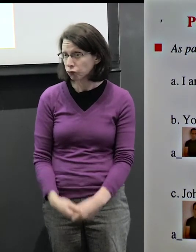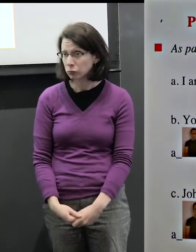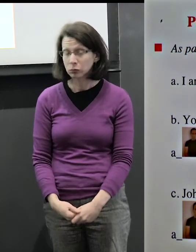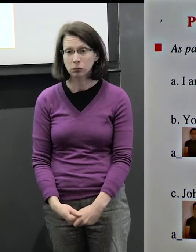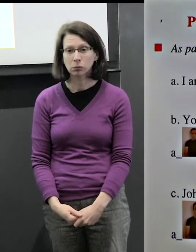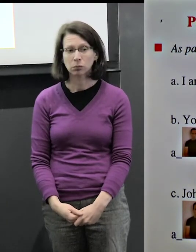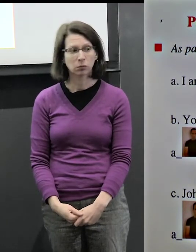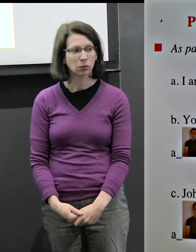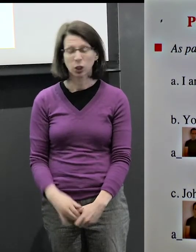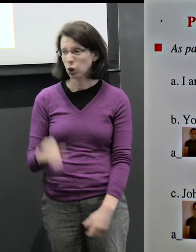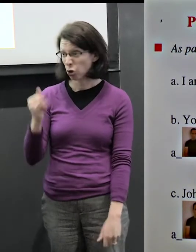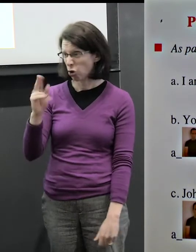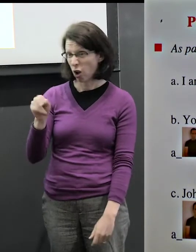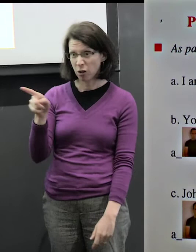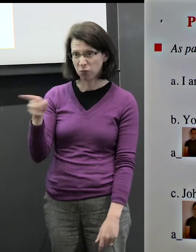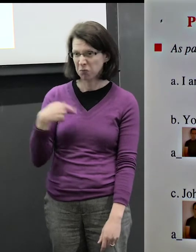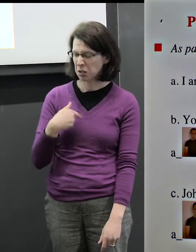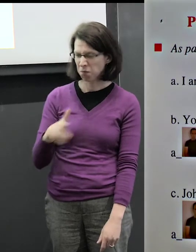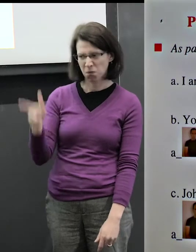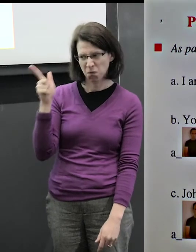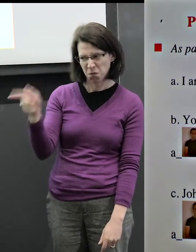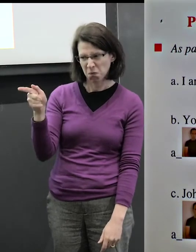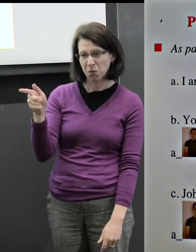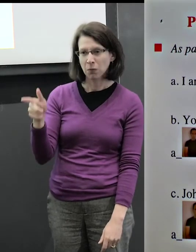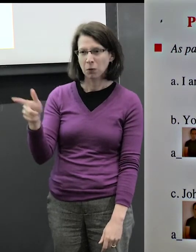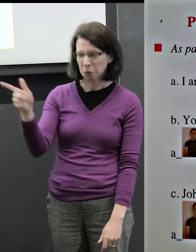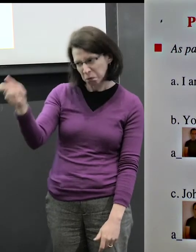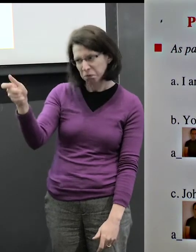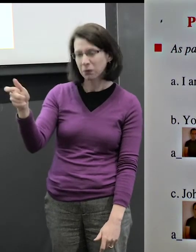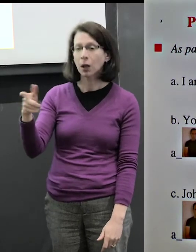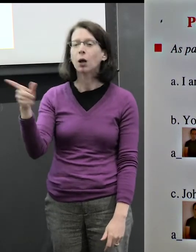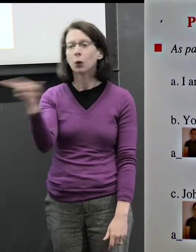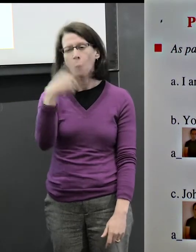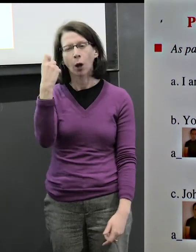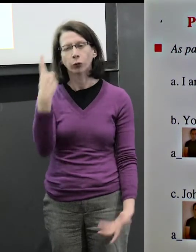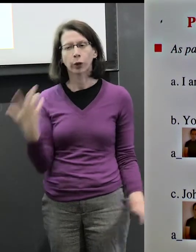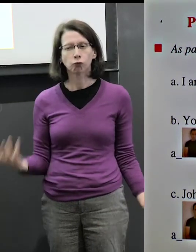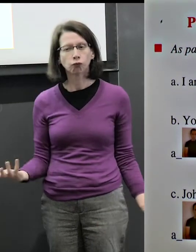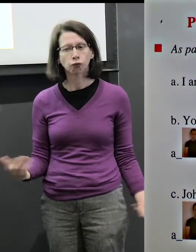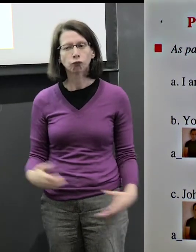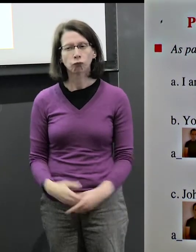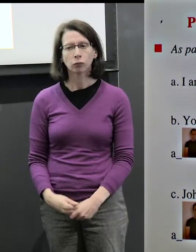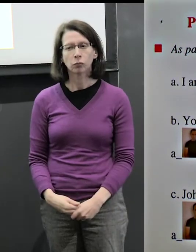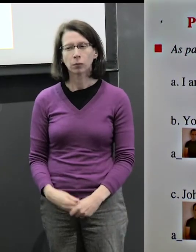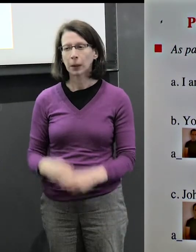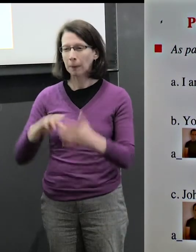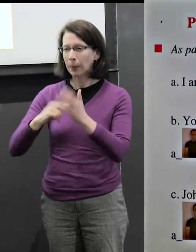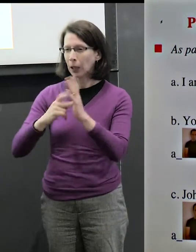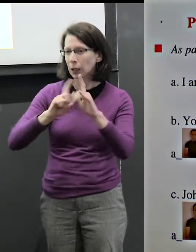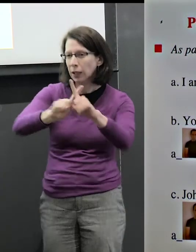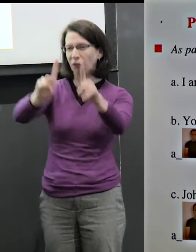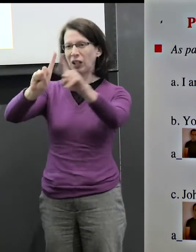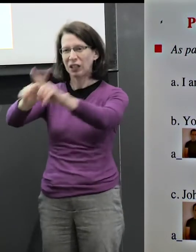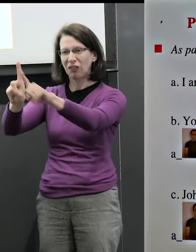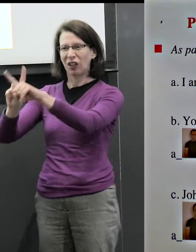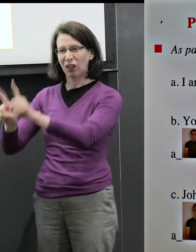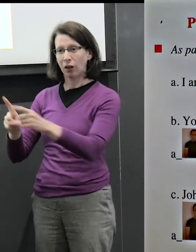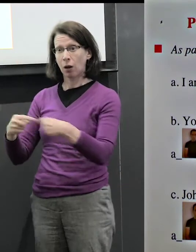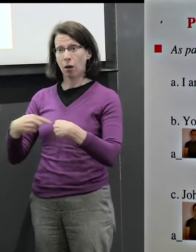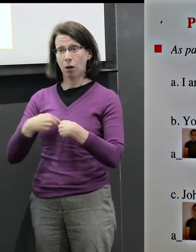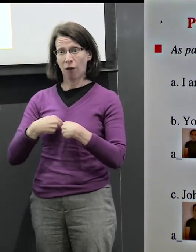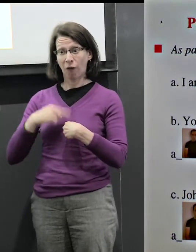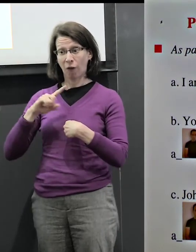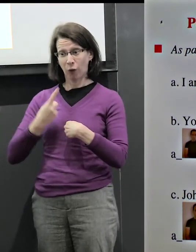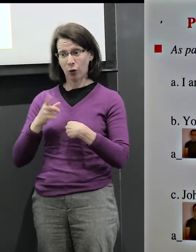say John, I'm going to, you get a different meaning as well. So it seems that the distinction between first, second, and